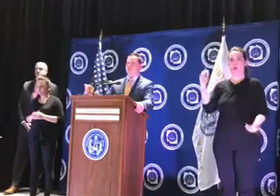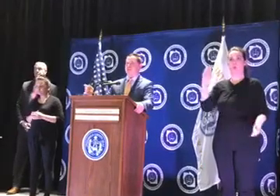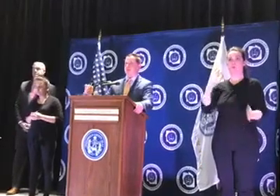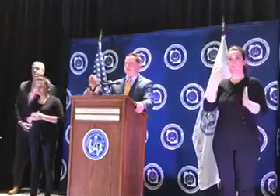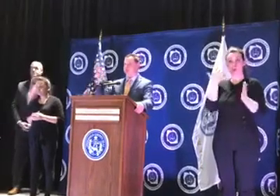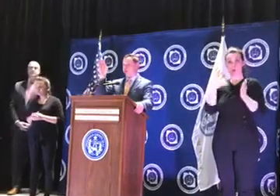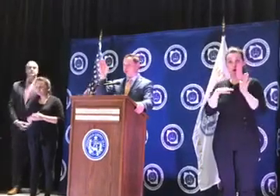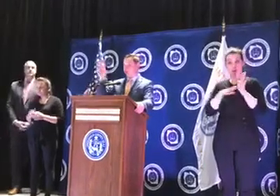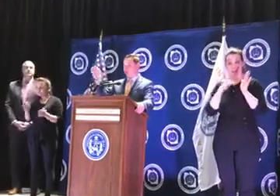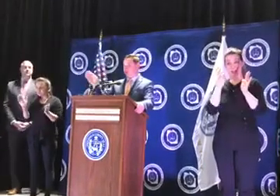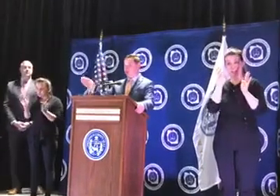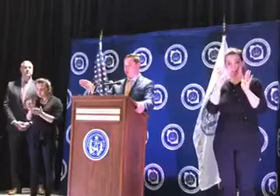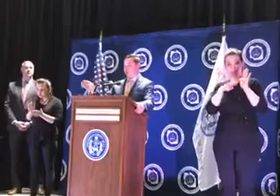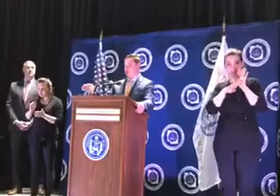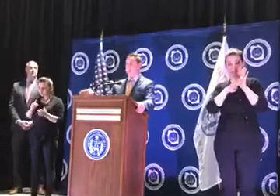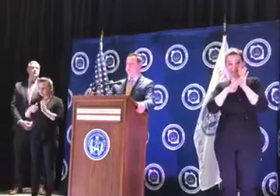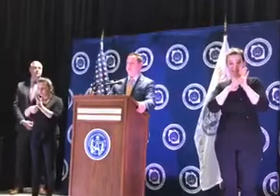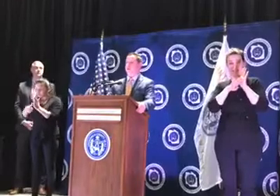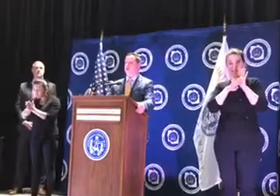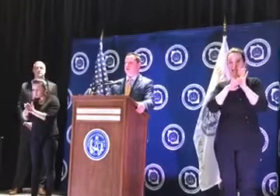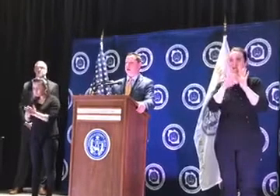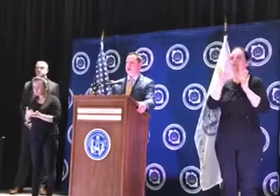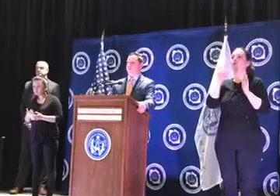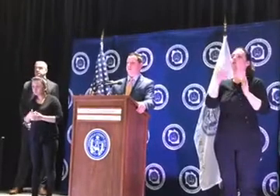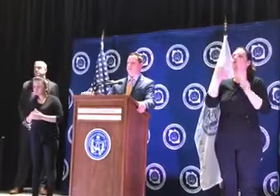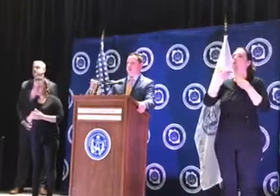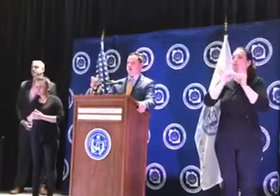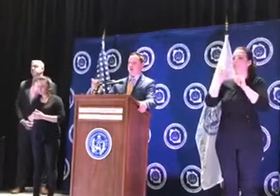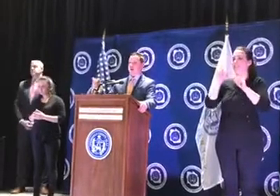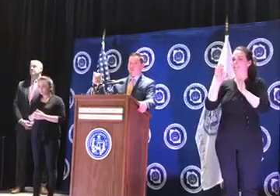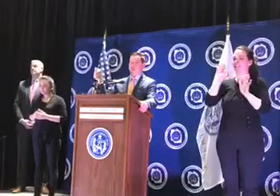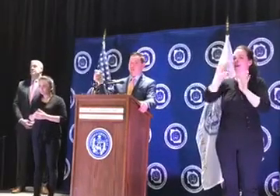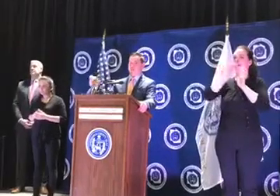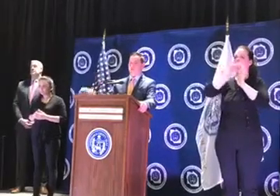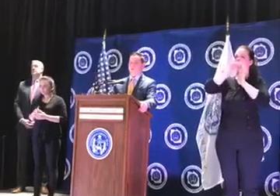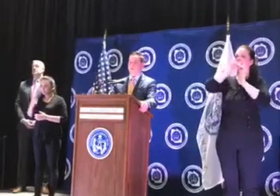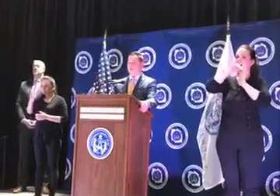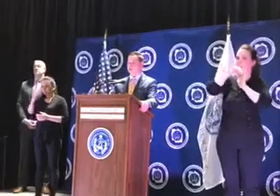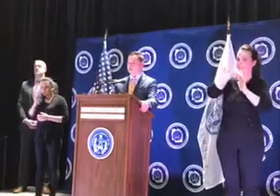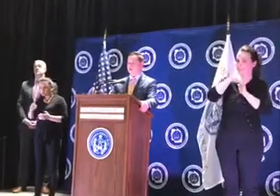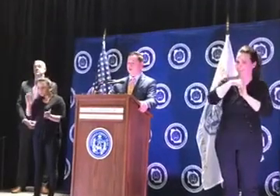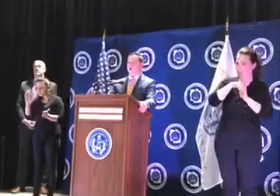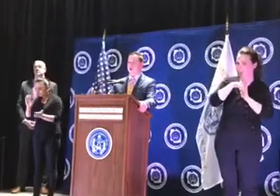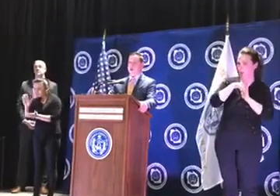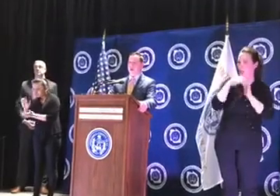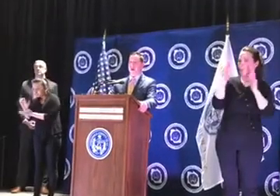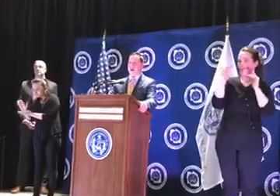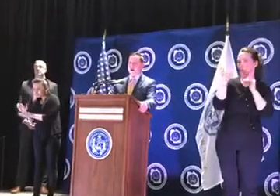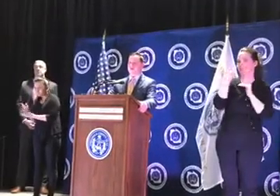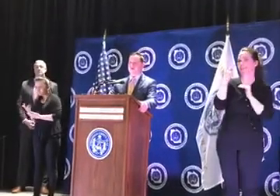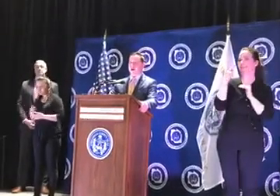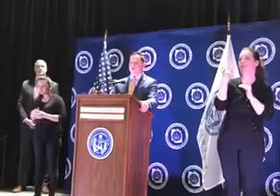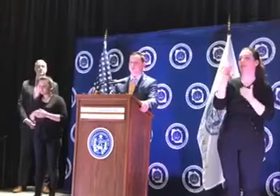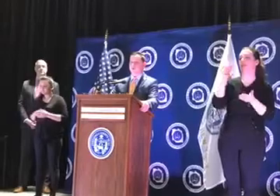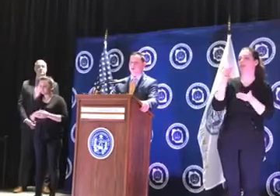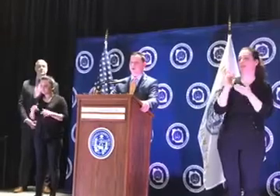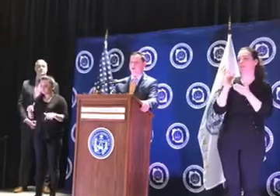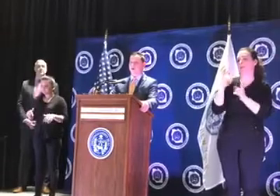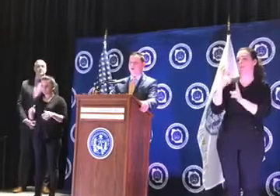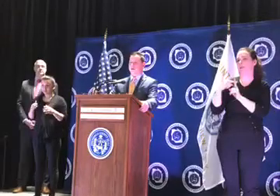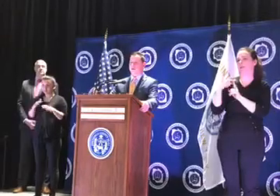Today's a big day with that because we have 3 straight downward days. It's Monday, so maybe that's an uptick. But we have, I